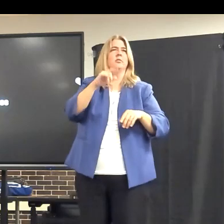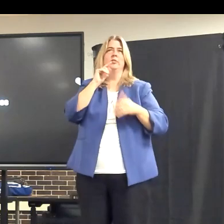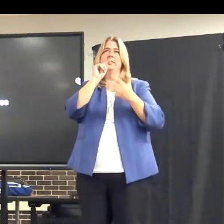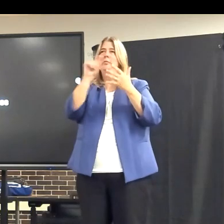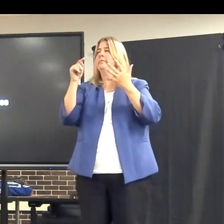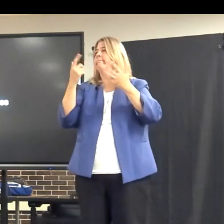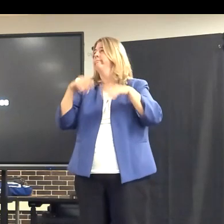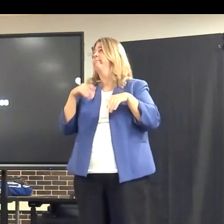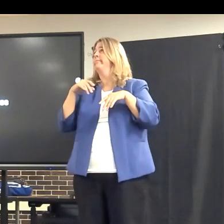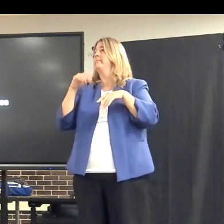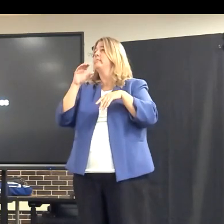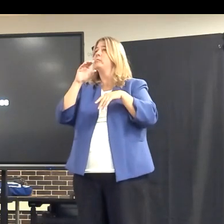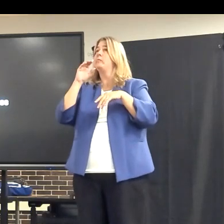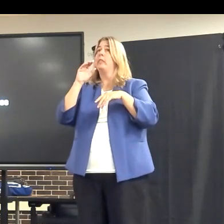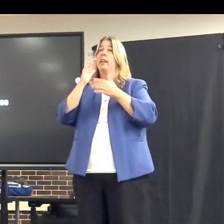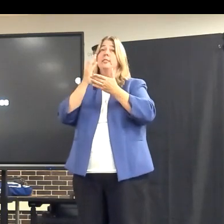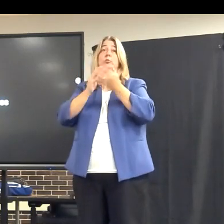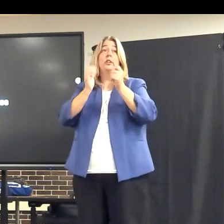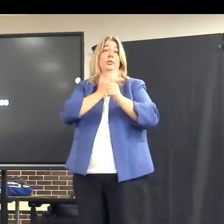our residential program.